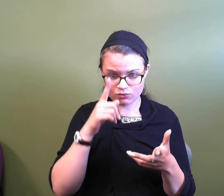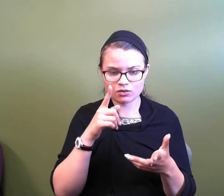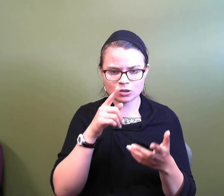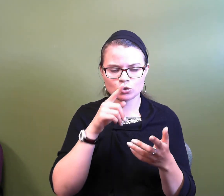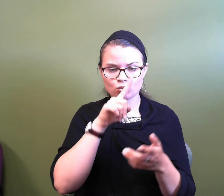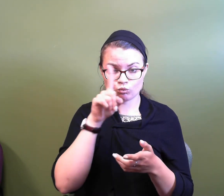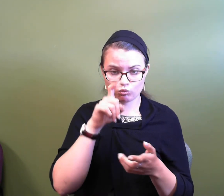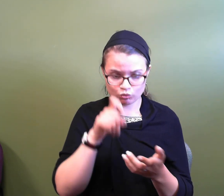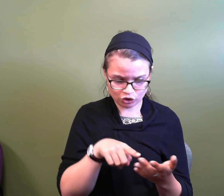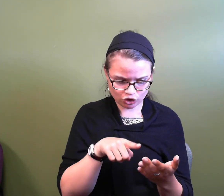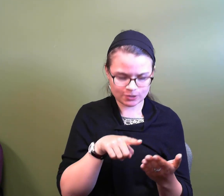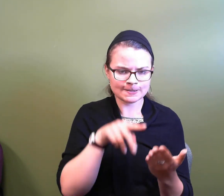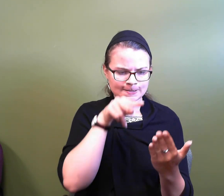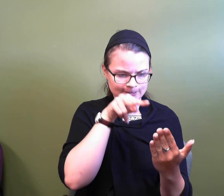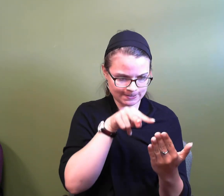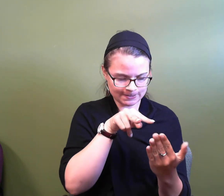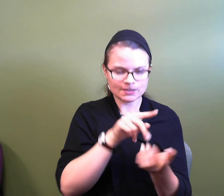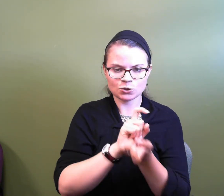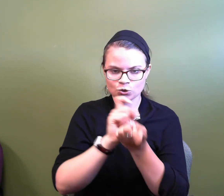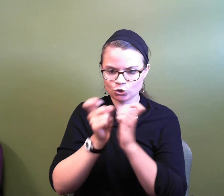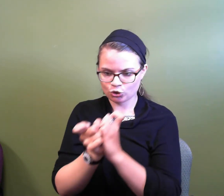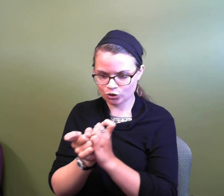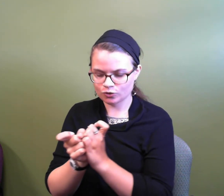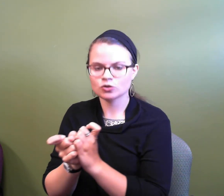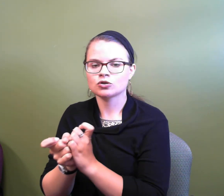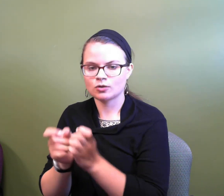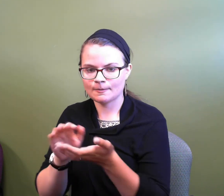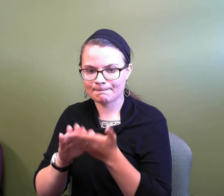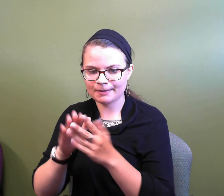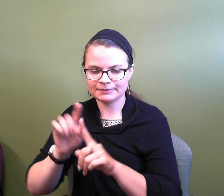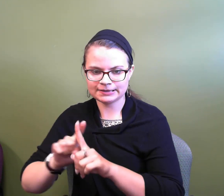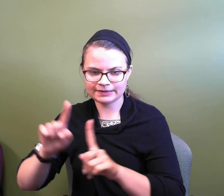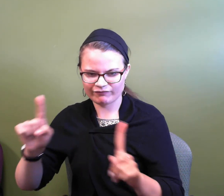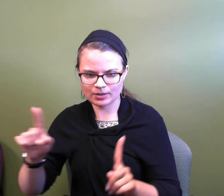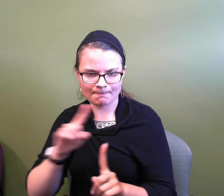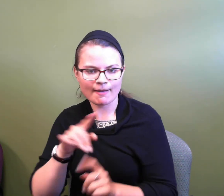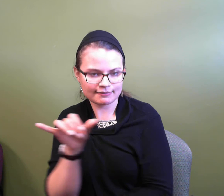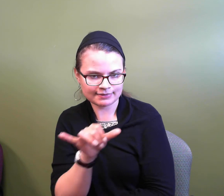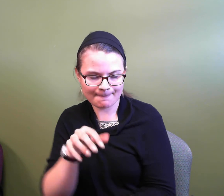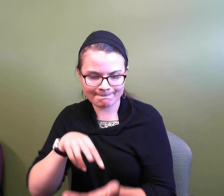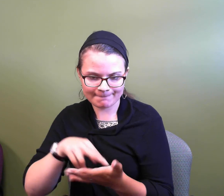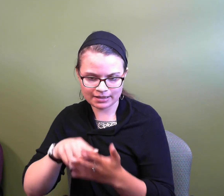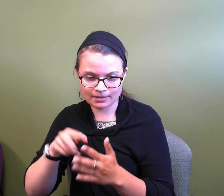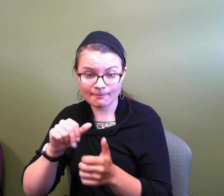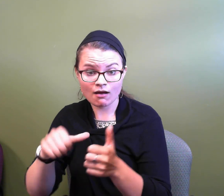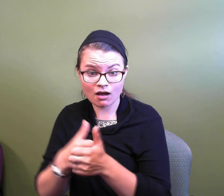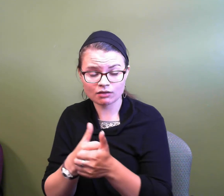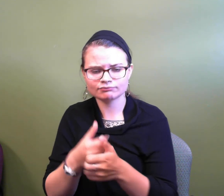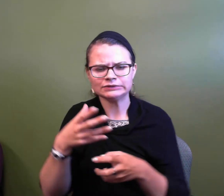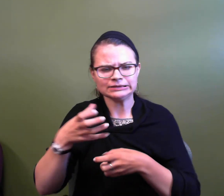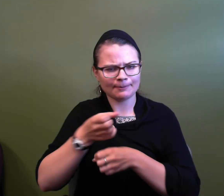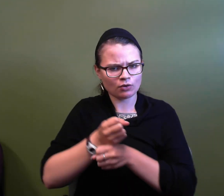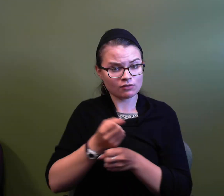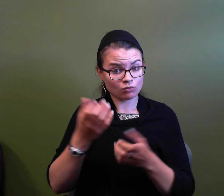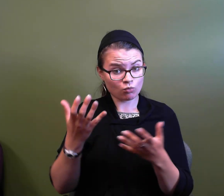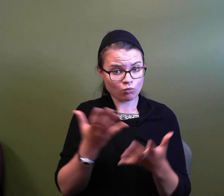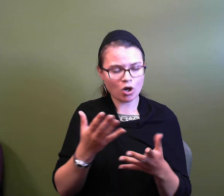is changing the words using synonyms. We've talked about changing the sentence structure, and we've also talked